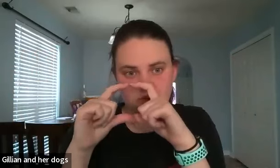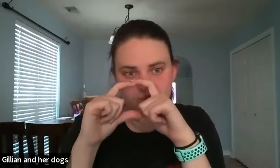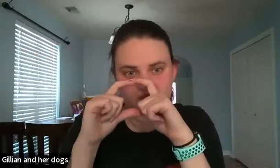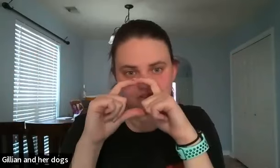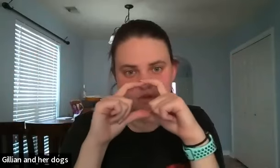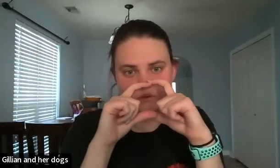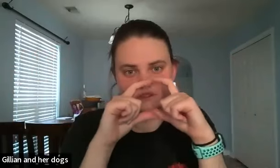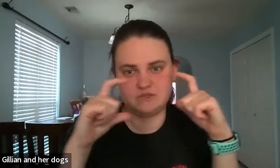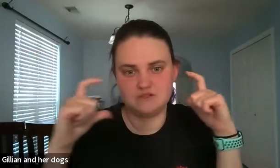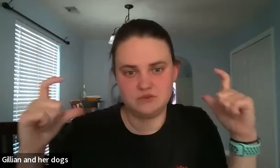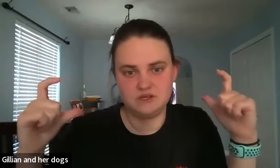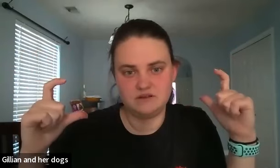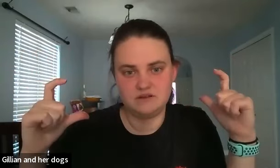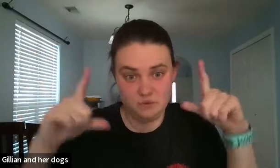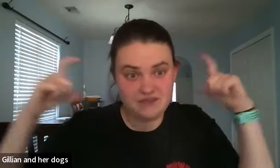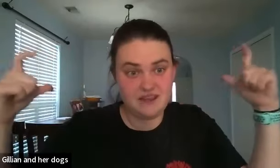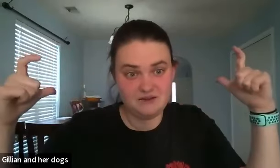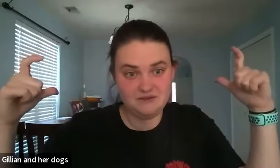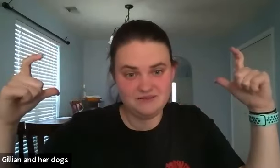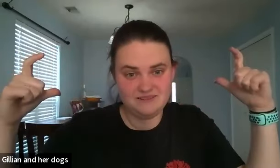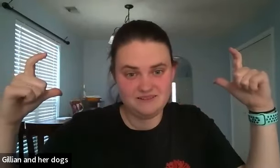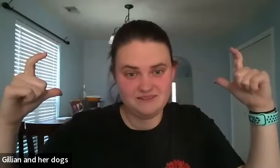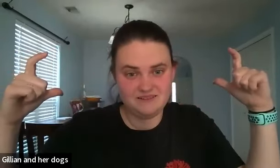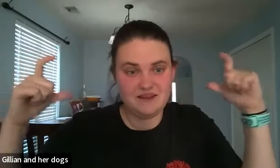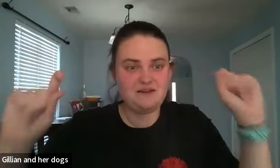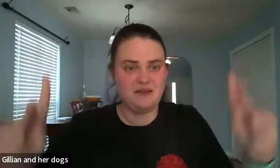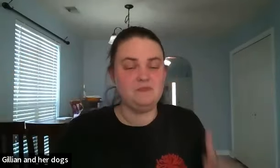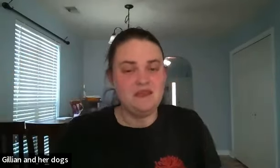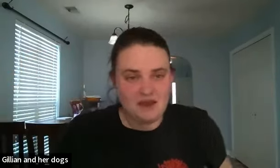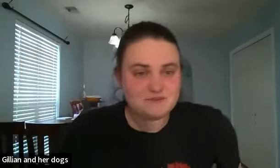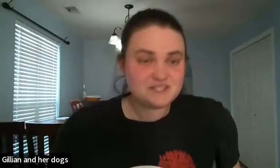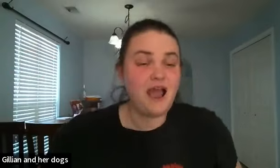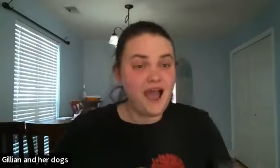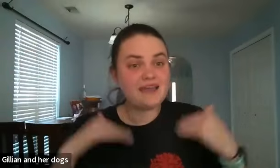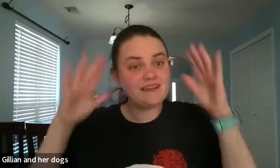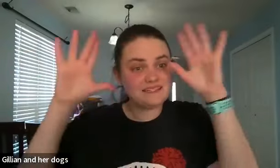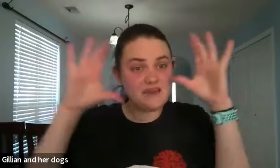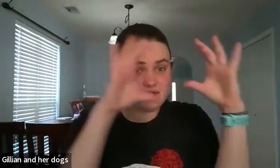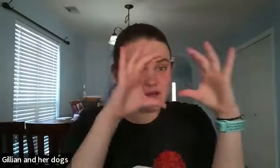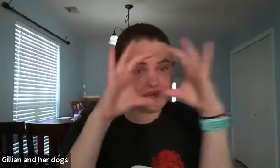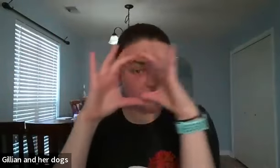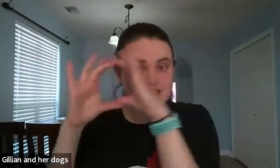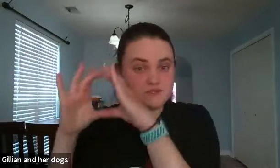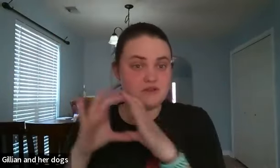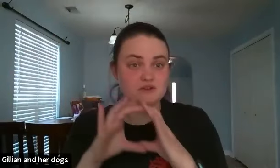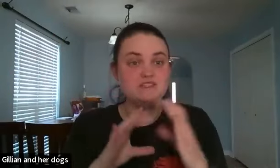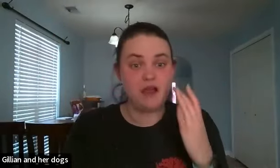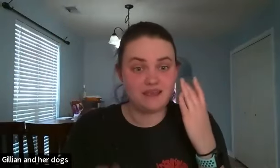Are we back to the small ones? Or are we still big? We're big now? Okay, I was making sure. I like to have everybody kind of in a smaller grid so I can